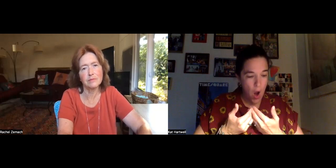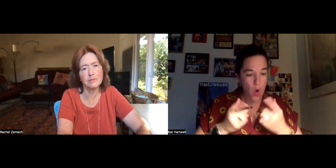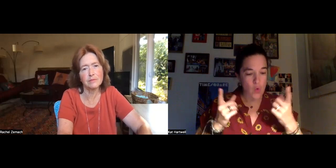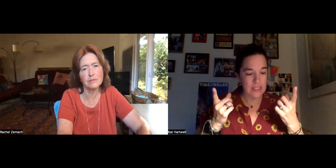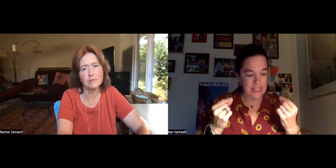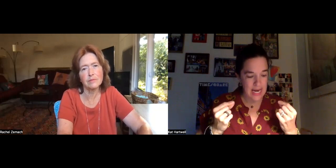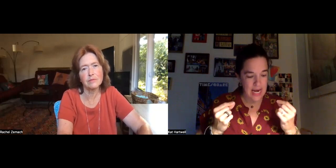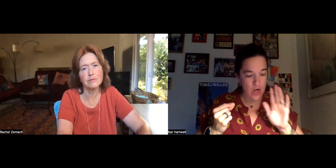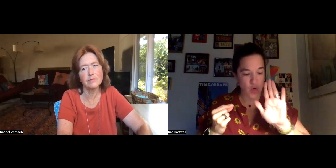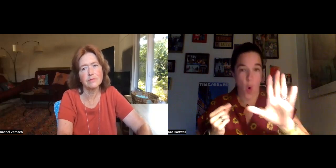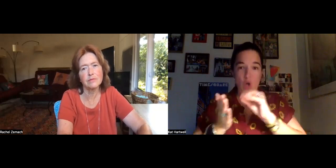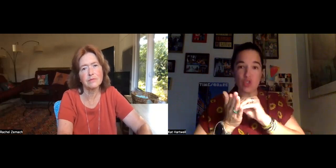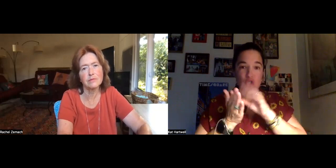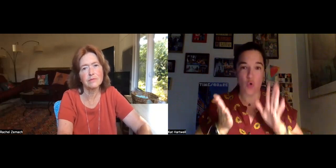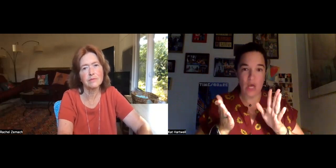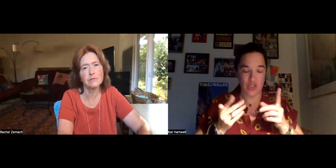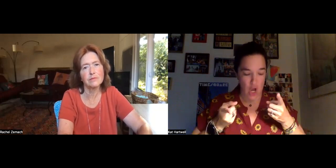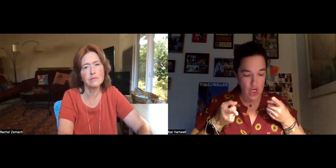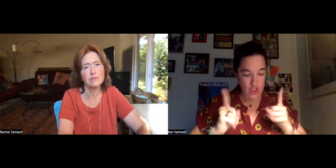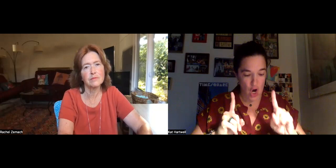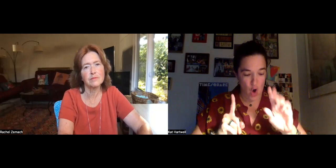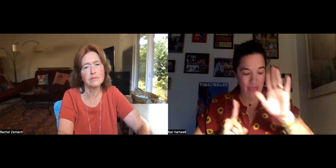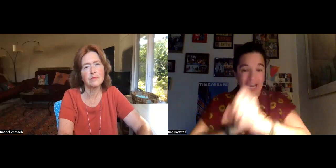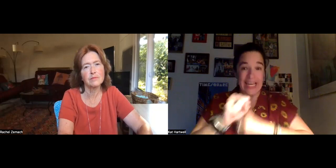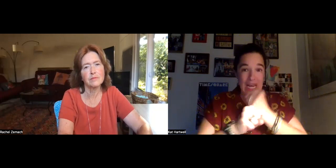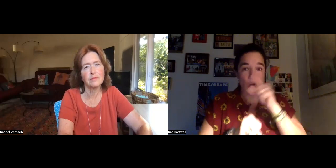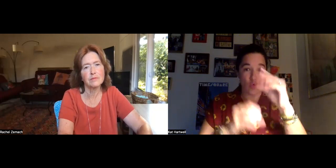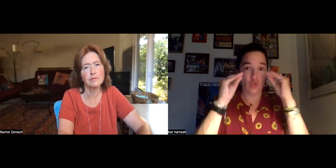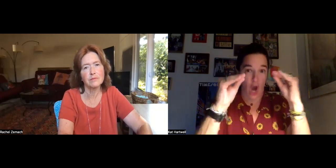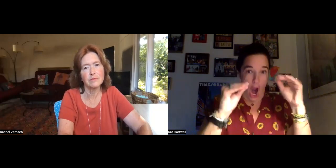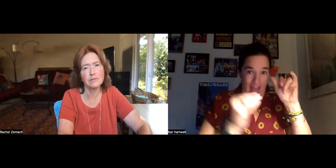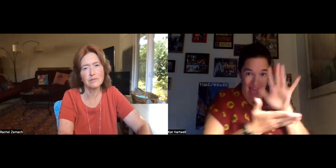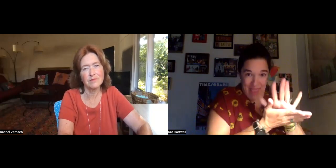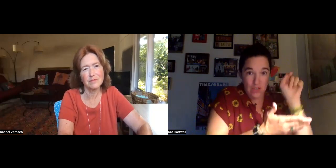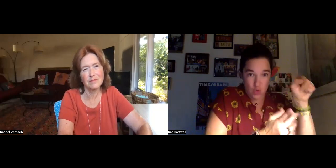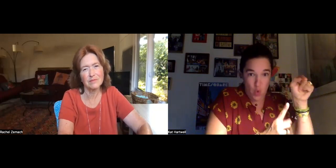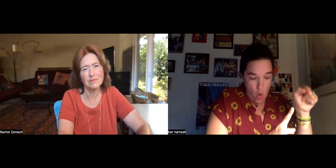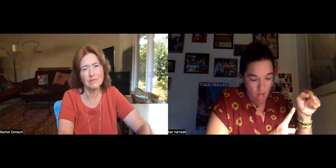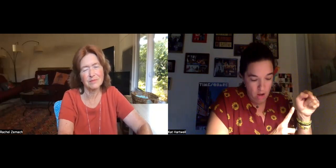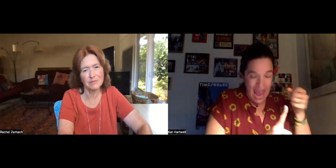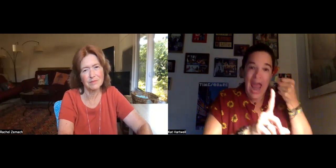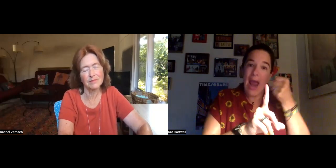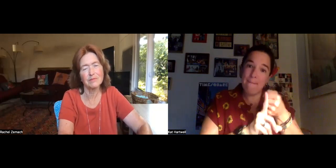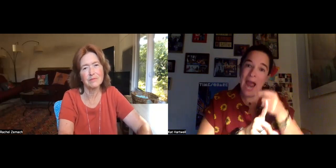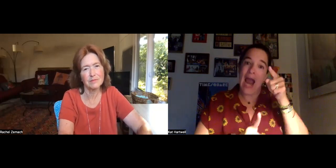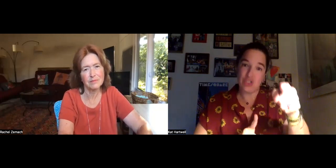How did your student during the deal you taught at that school impact